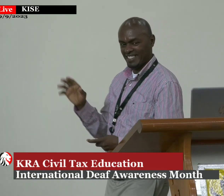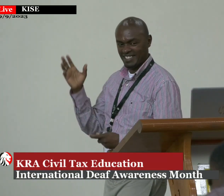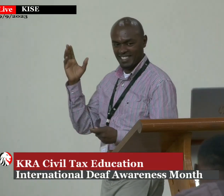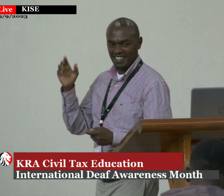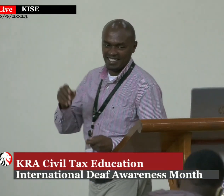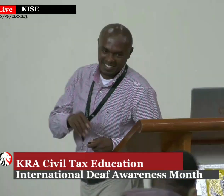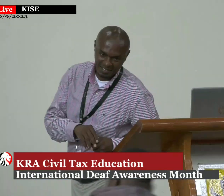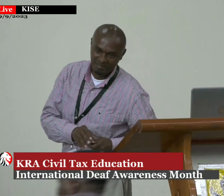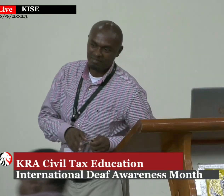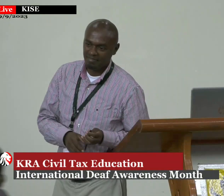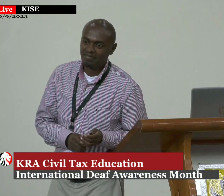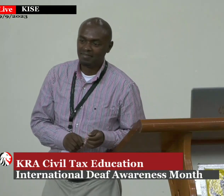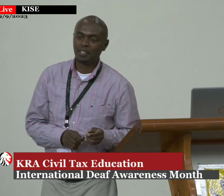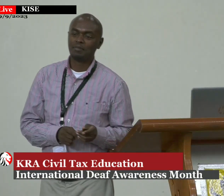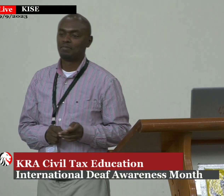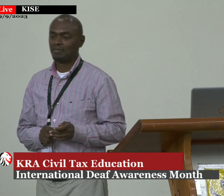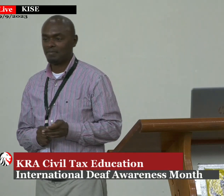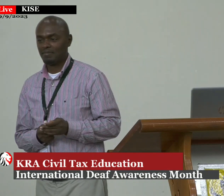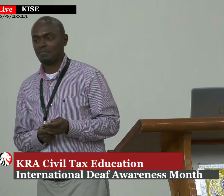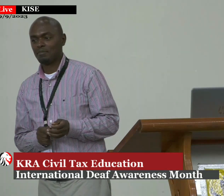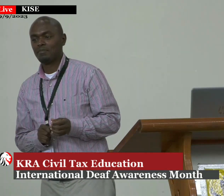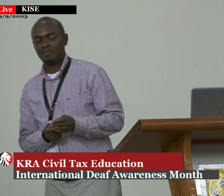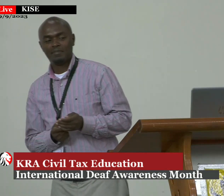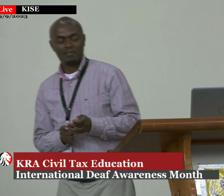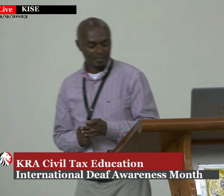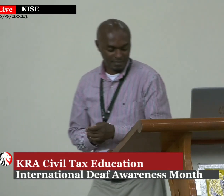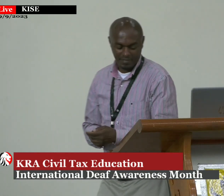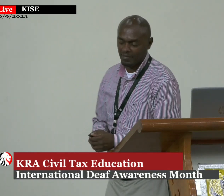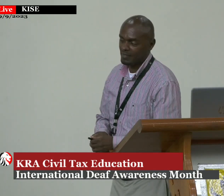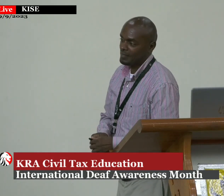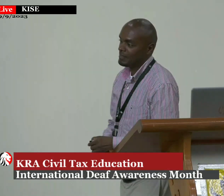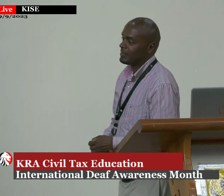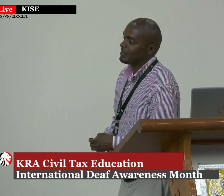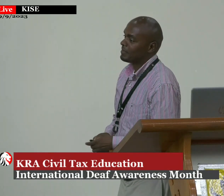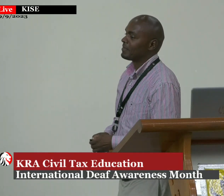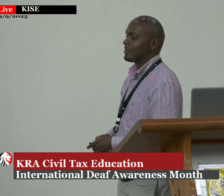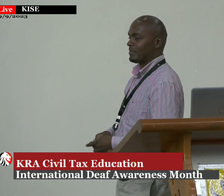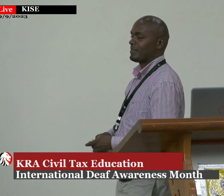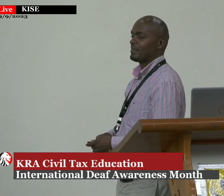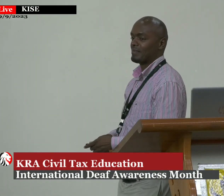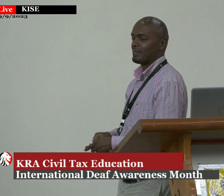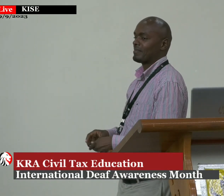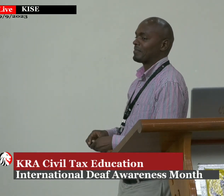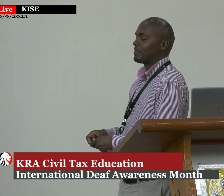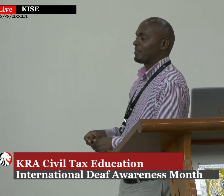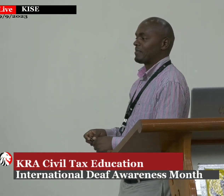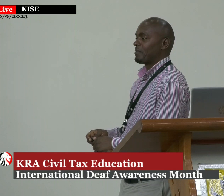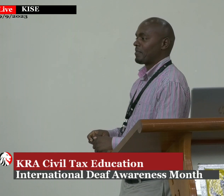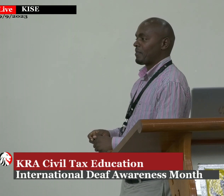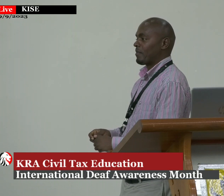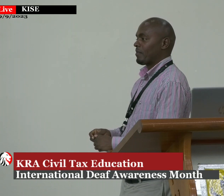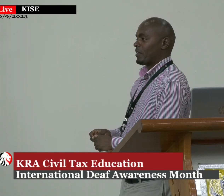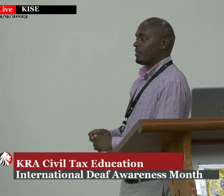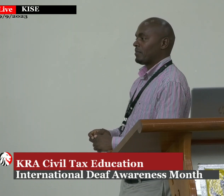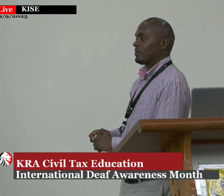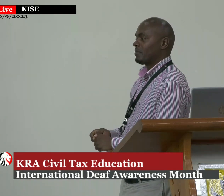Just briefly, let me support his question. Kindly allow me. He wants to